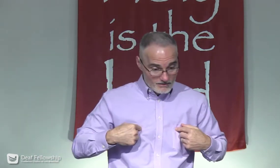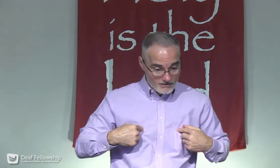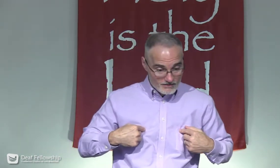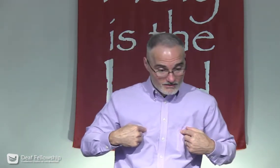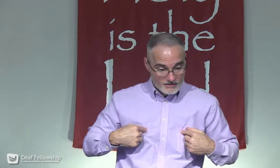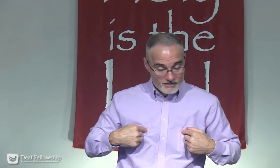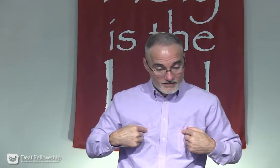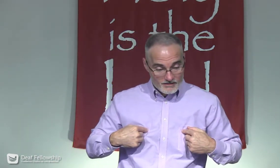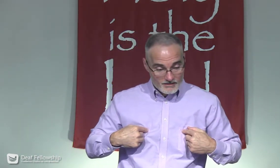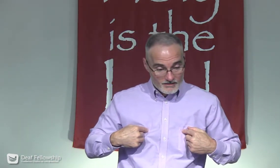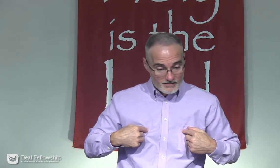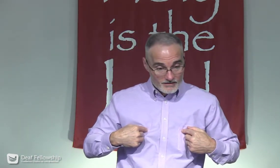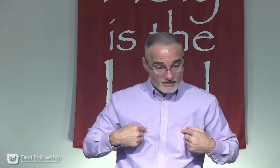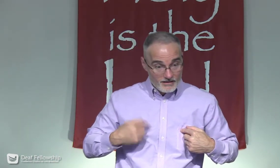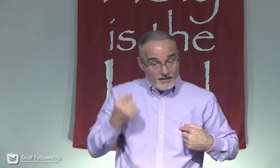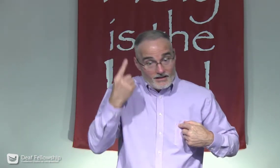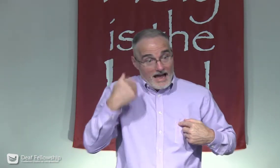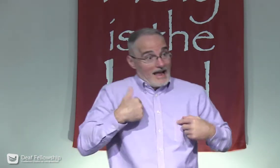I want to be saved.